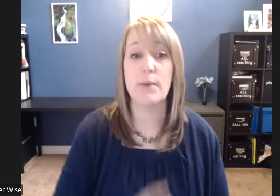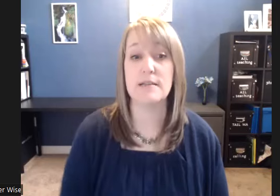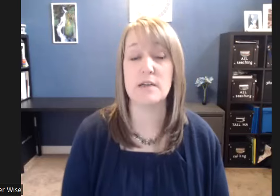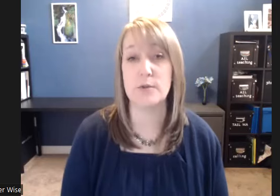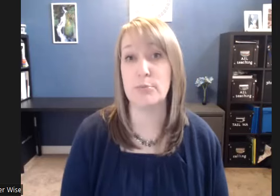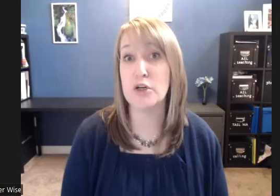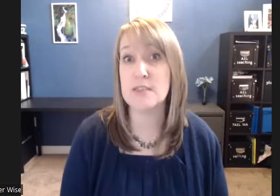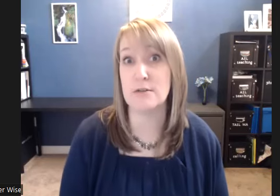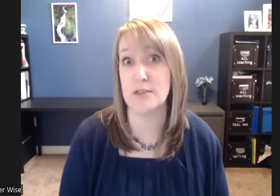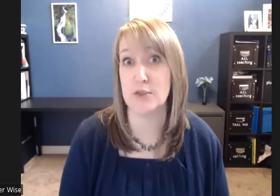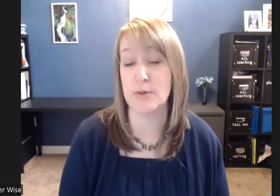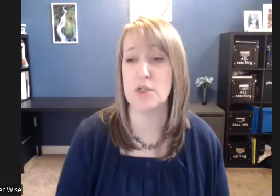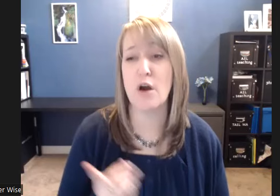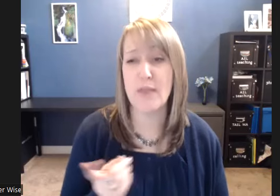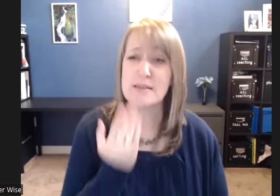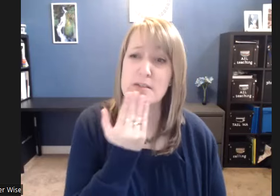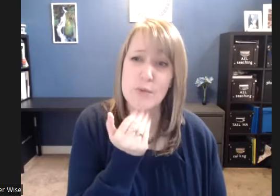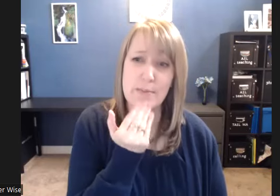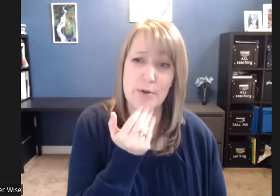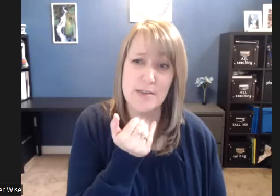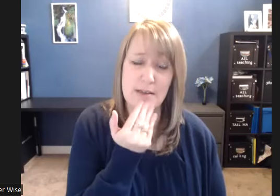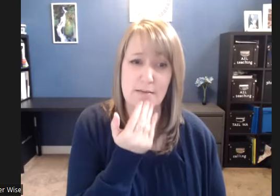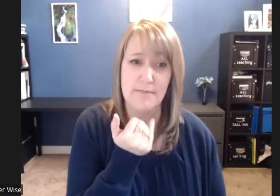it's also a personal descriptor. Oh, that's a sweet person.